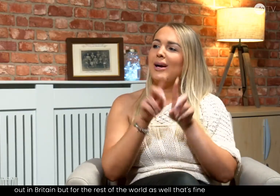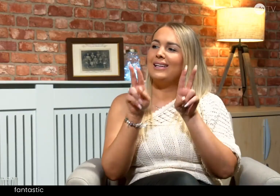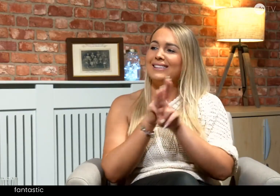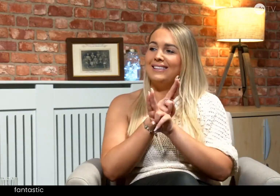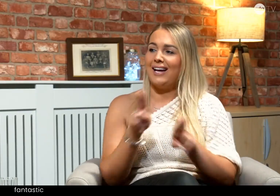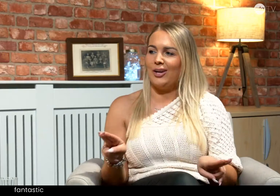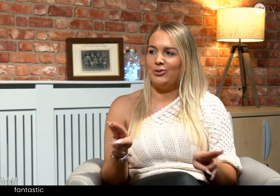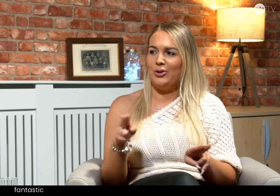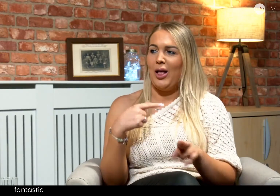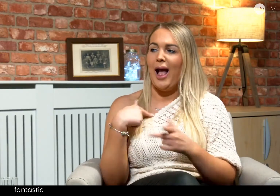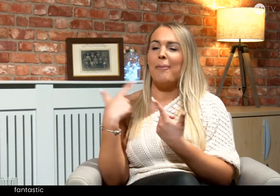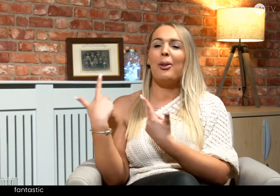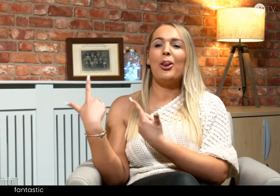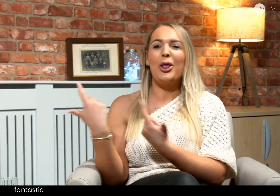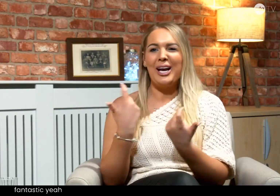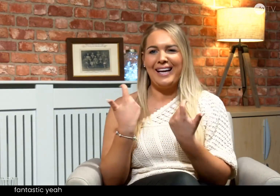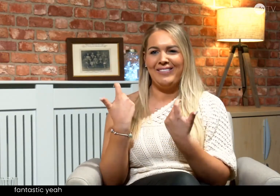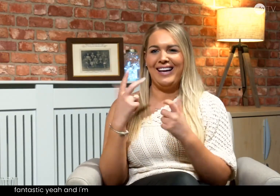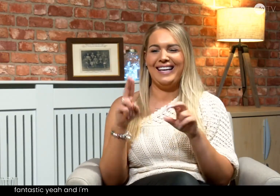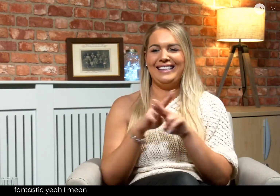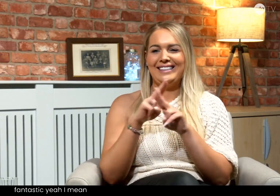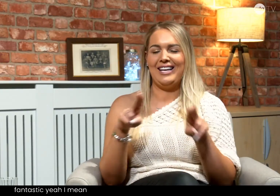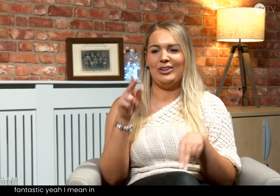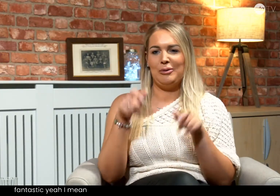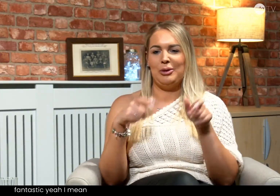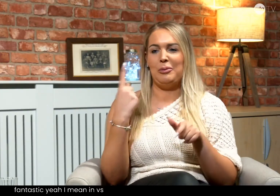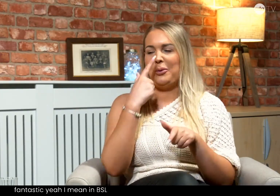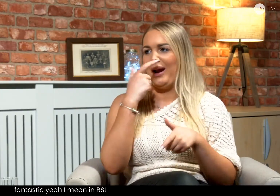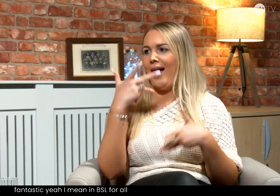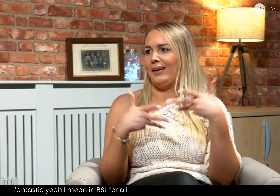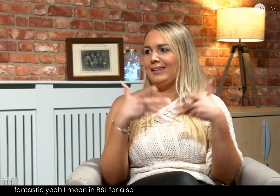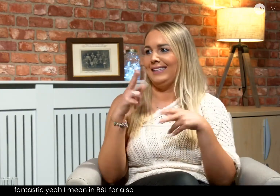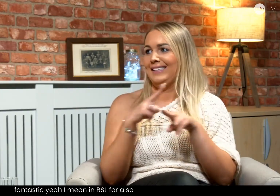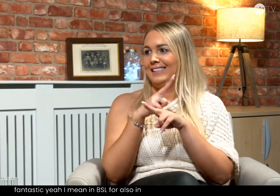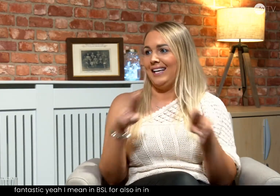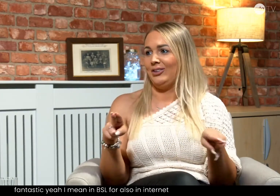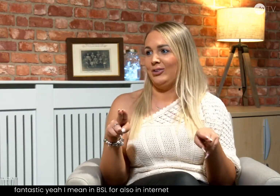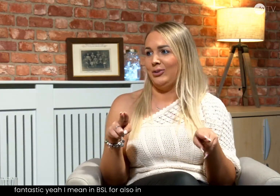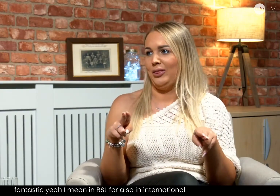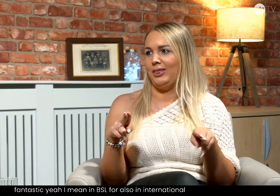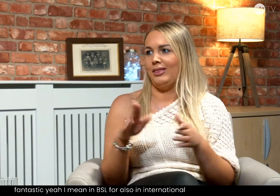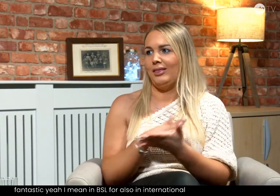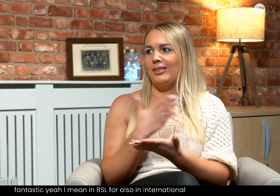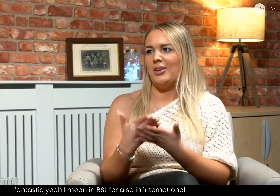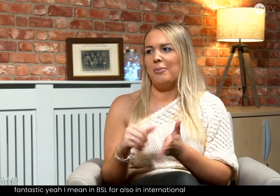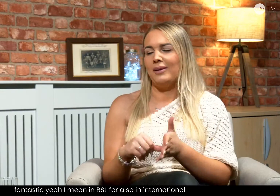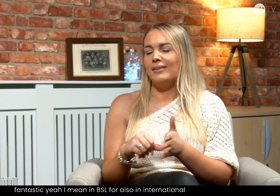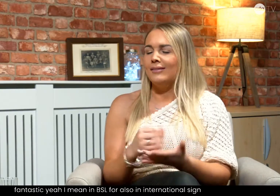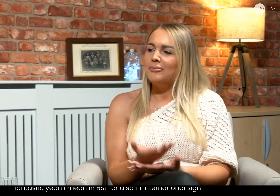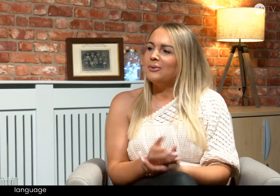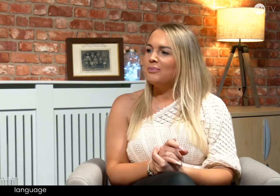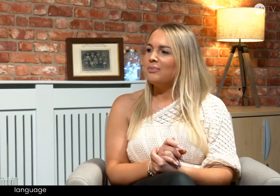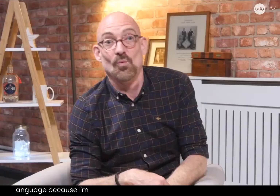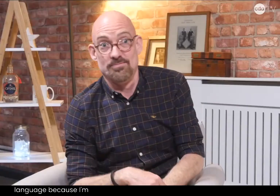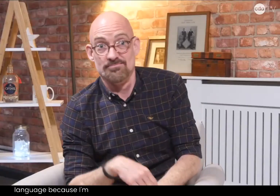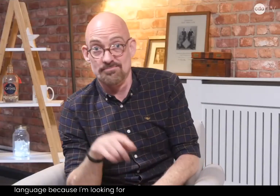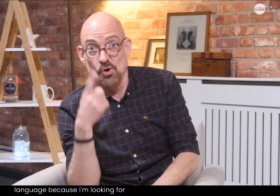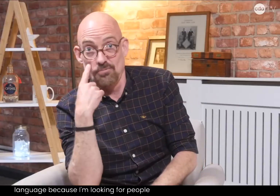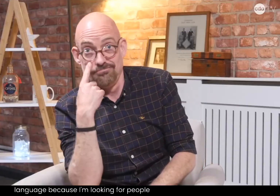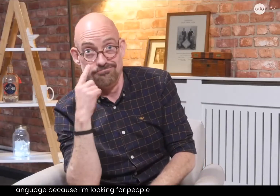Yeah, and I mean in BSL, but also in international sign language. So I'm looking for people currently who can translate into international